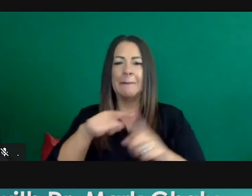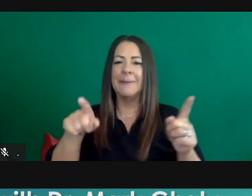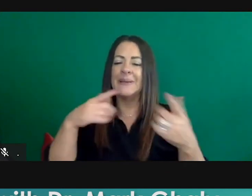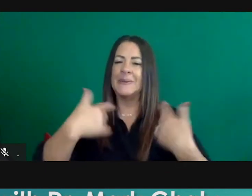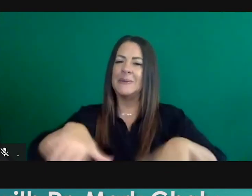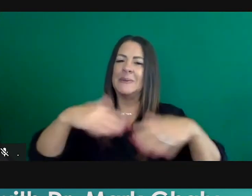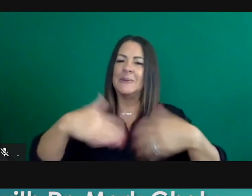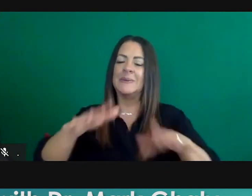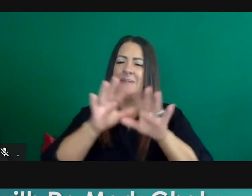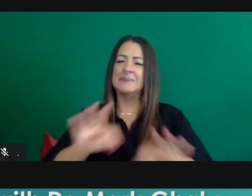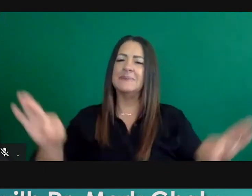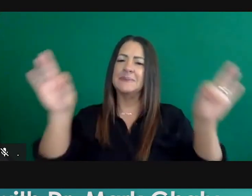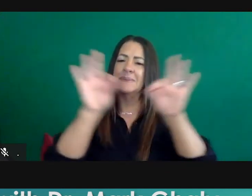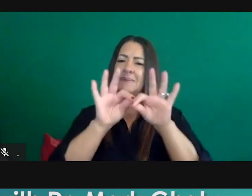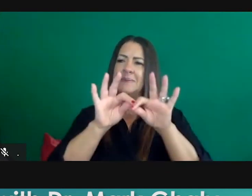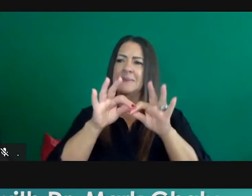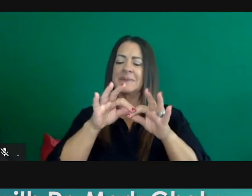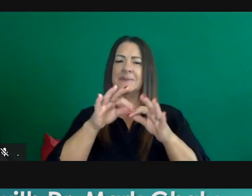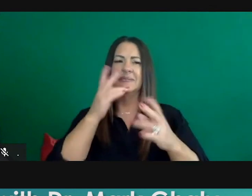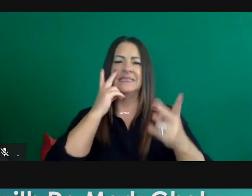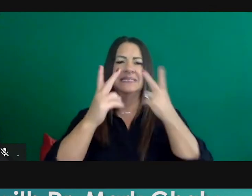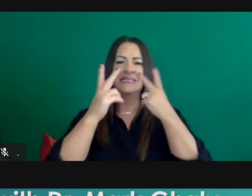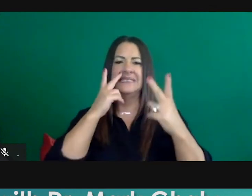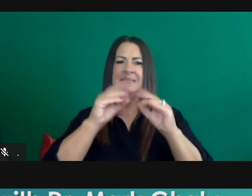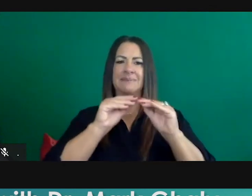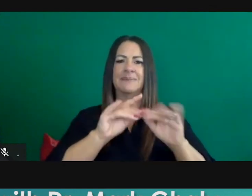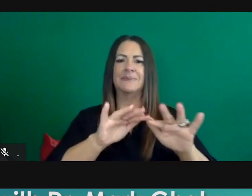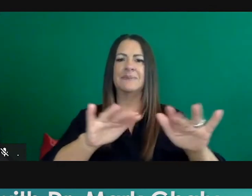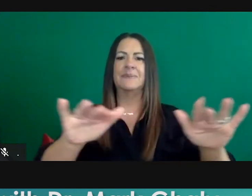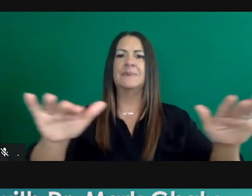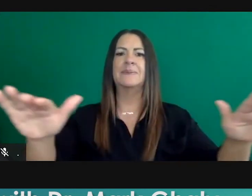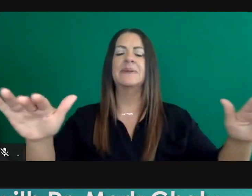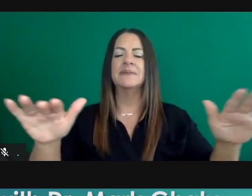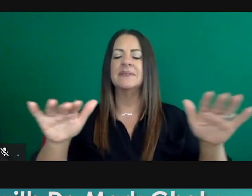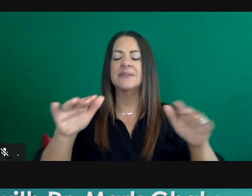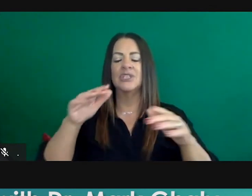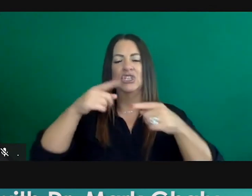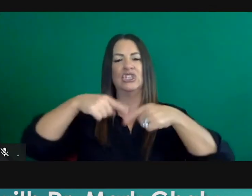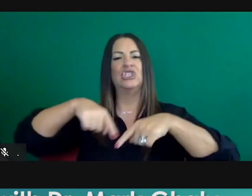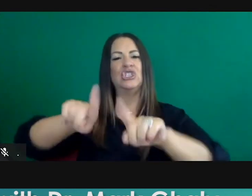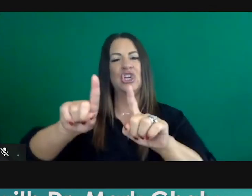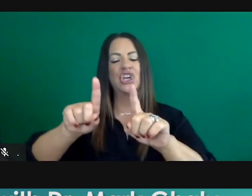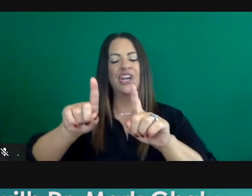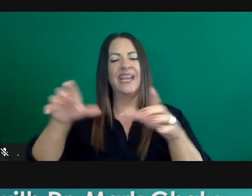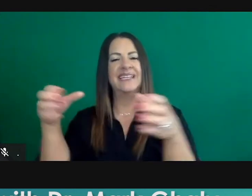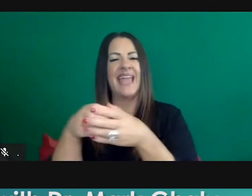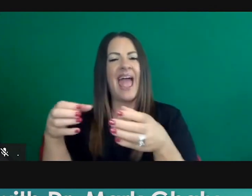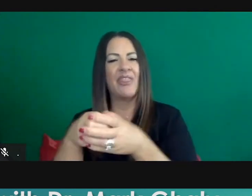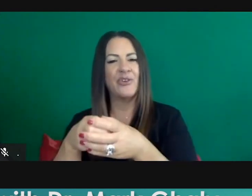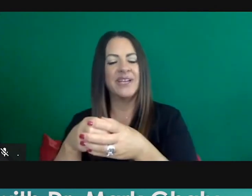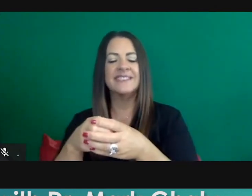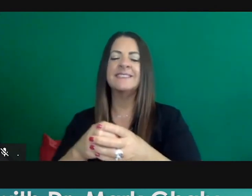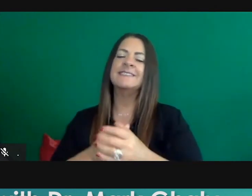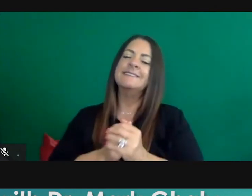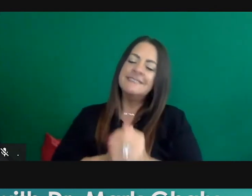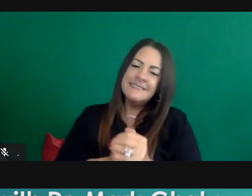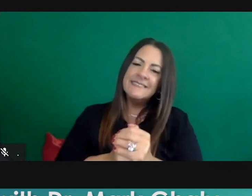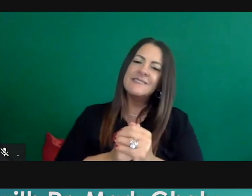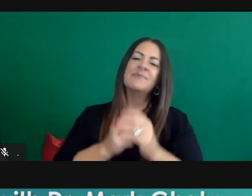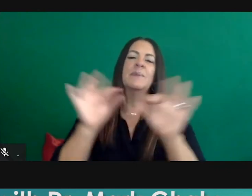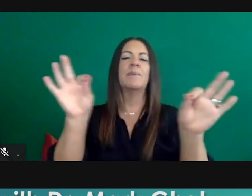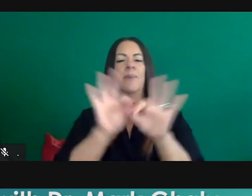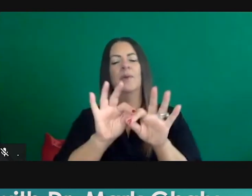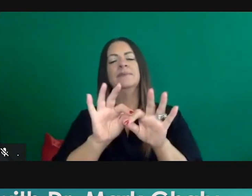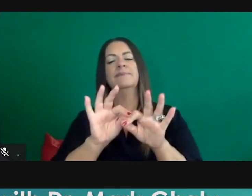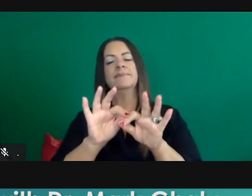critical time where we've seen so much transmission happen in those environments, that we want to really sort of stick to these signs. Back to the question of